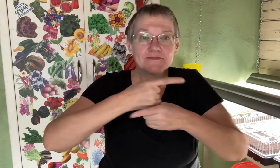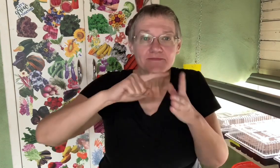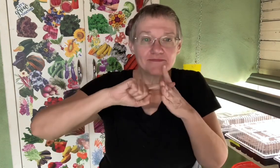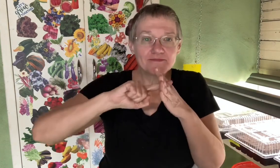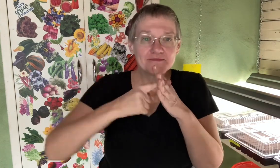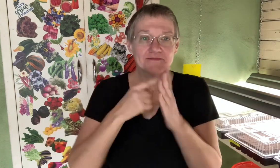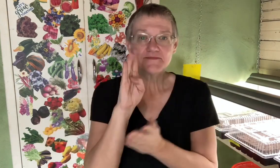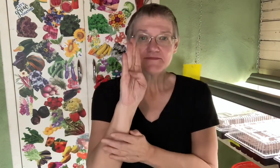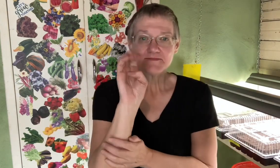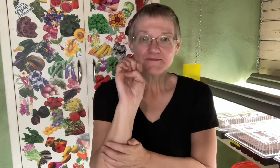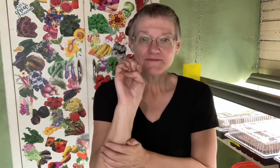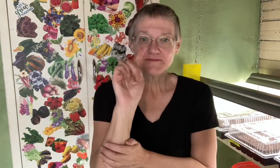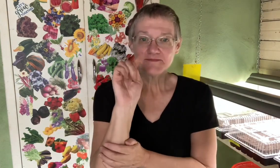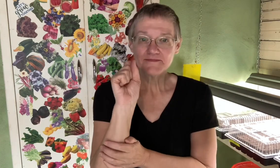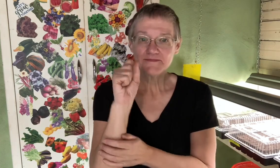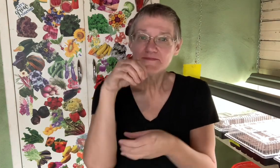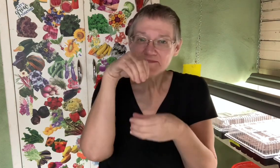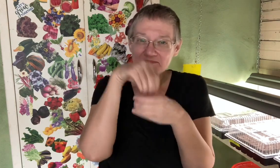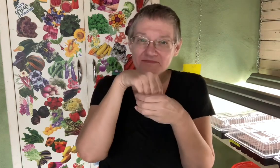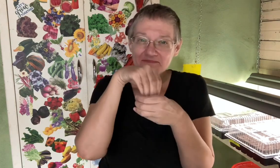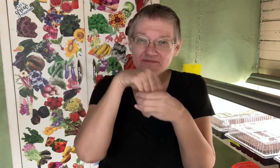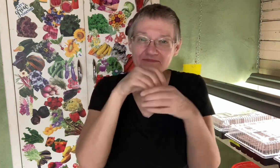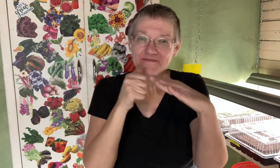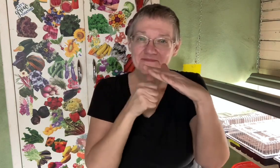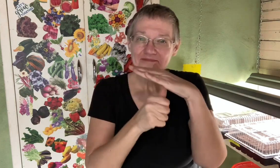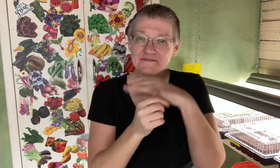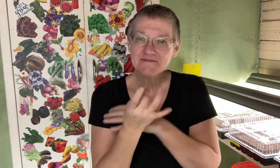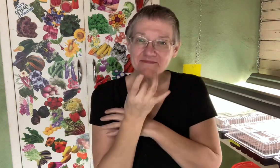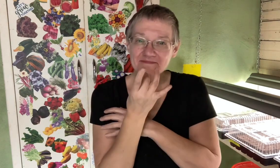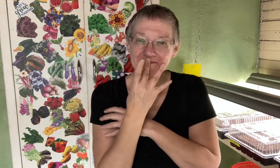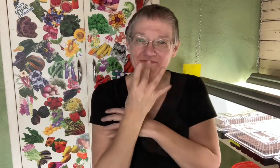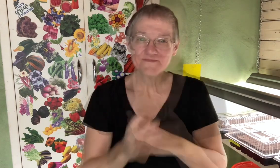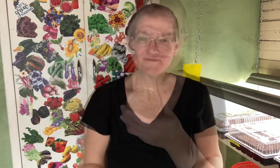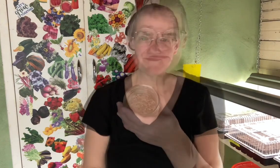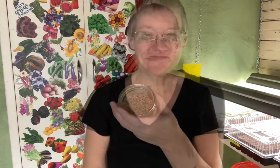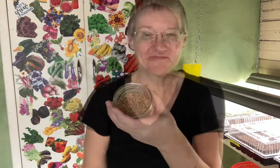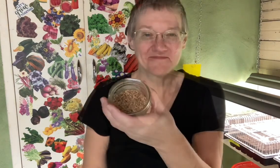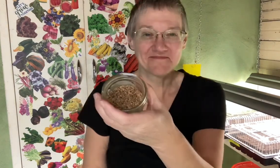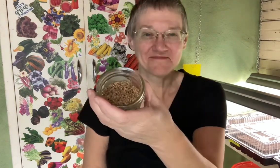Today we're going to start beet seeds indoors under lights.